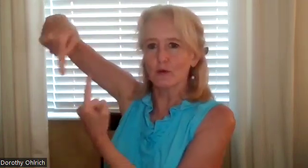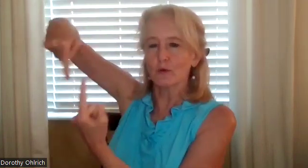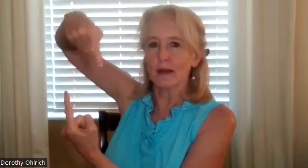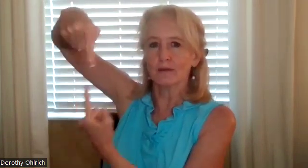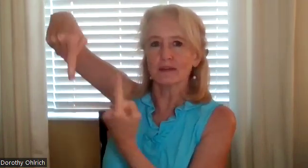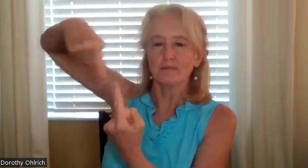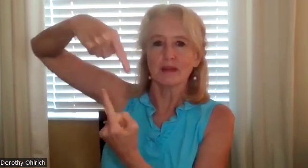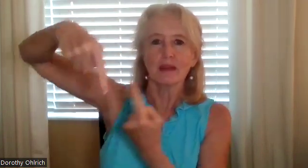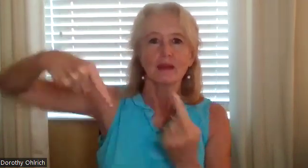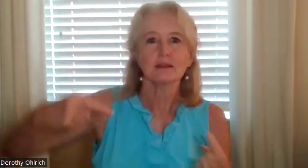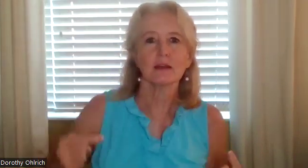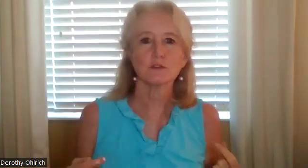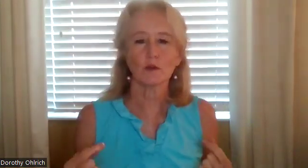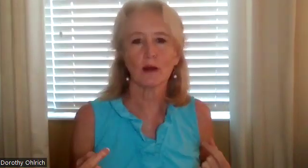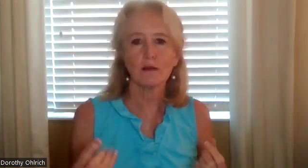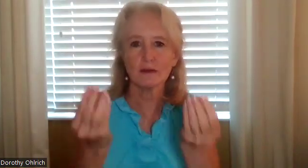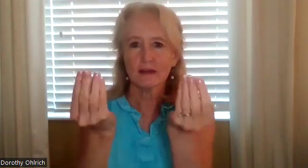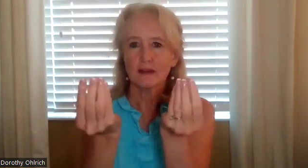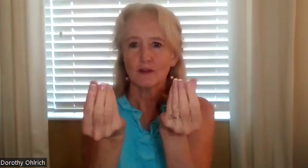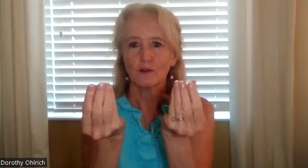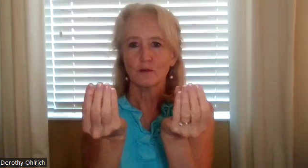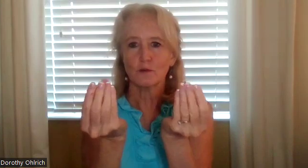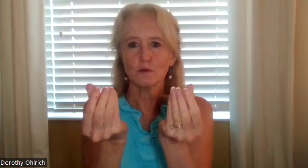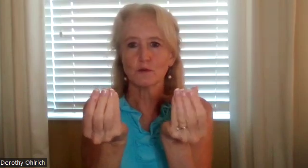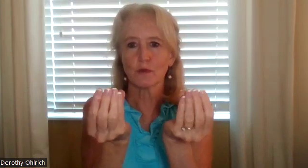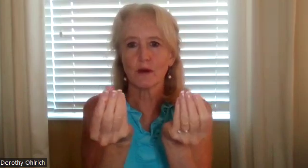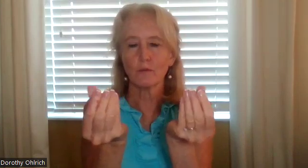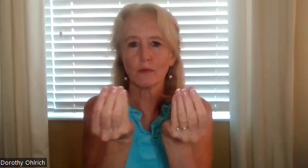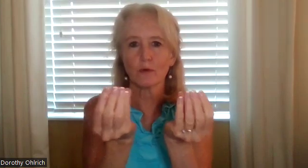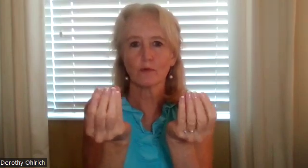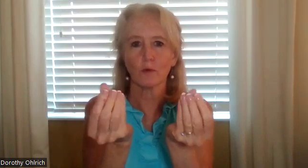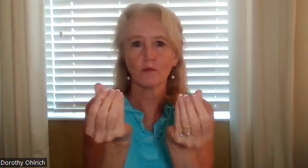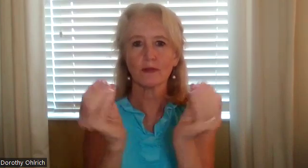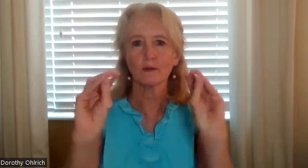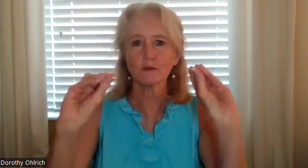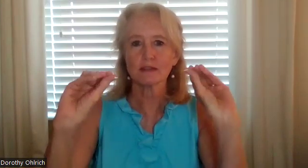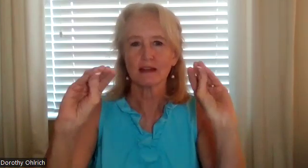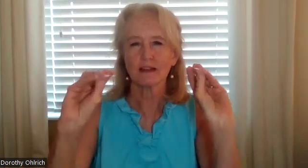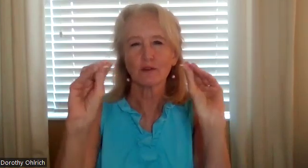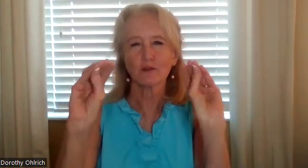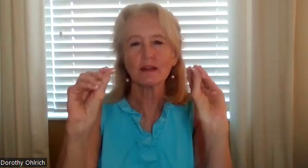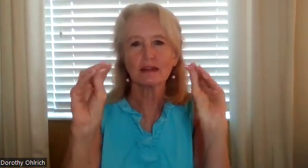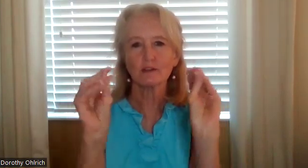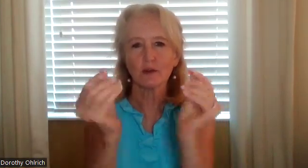Turn around. Touch the ground. You use your thumb with your 4 fingers, like you're feeling